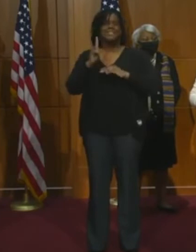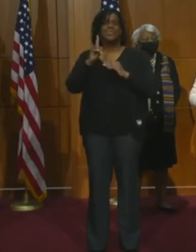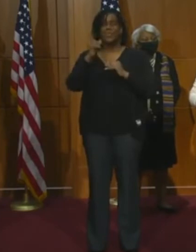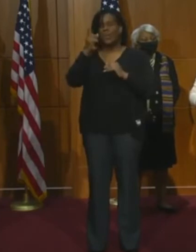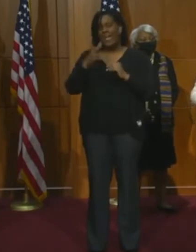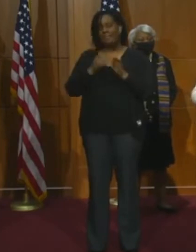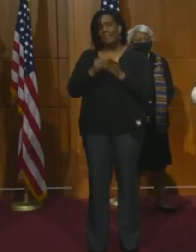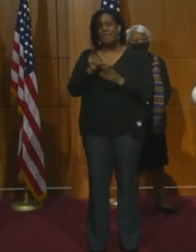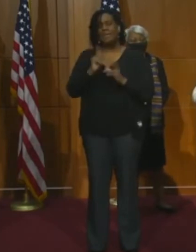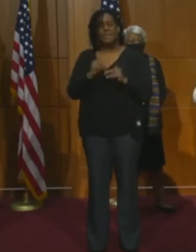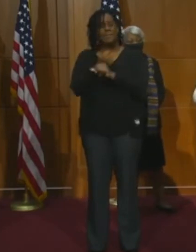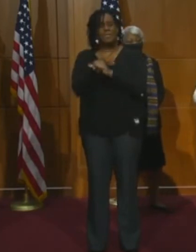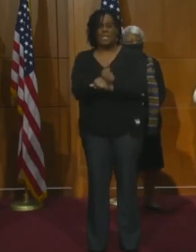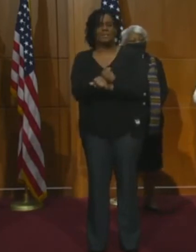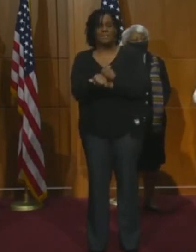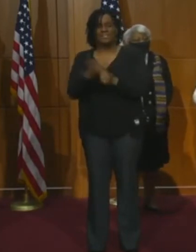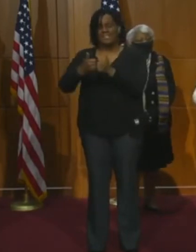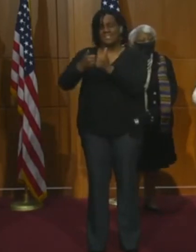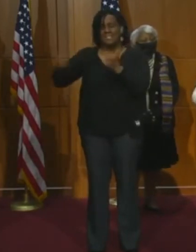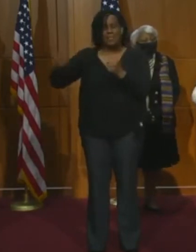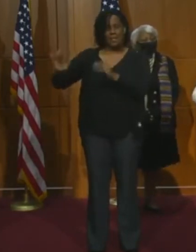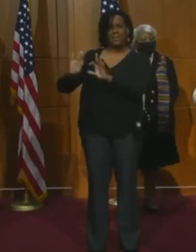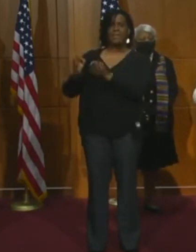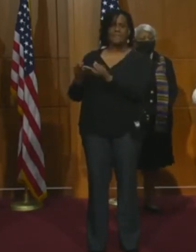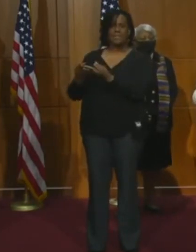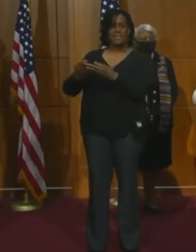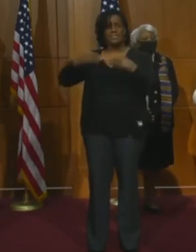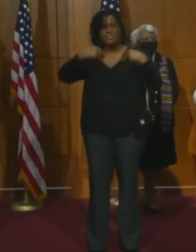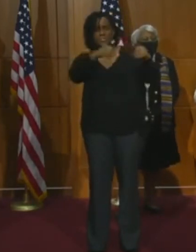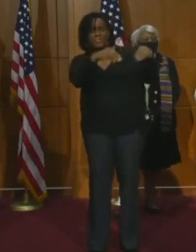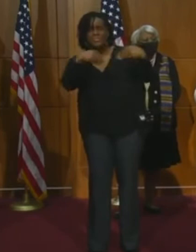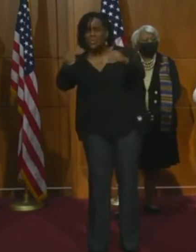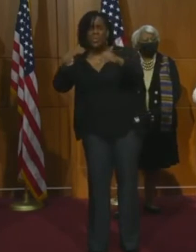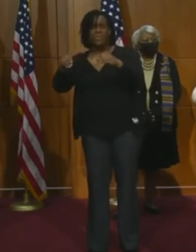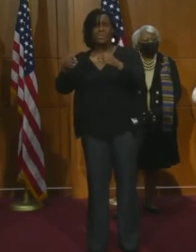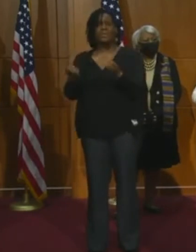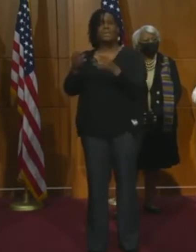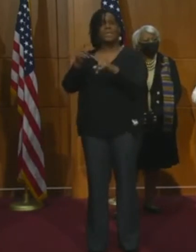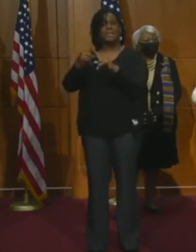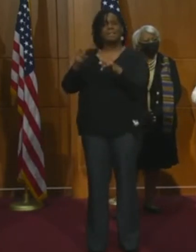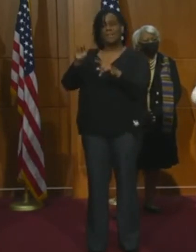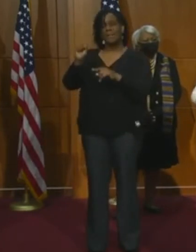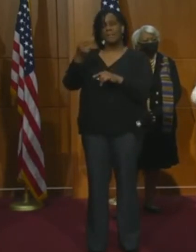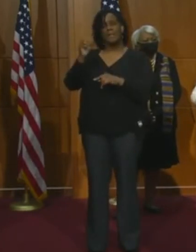enslaved, torn from their families, sold away, many from Shockoe Bottom.